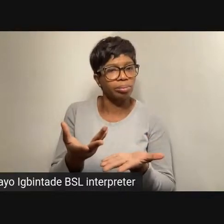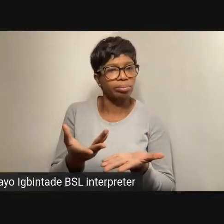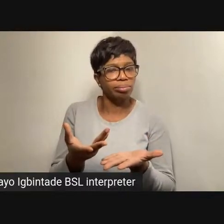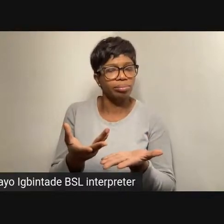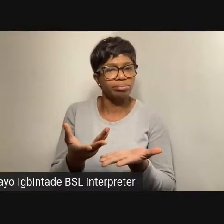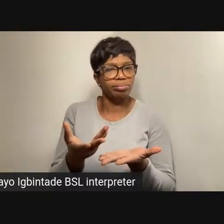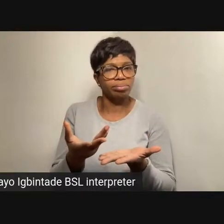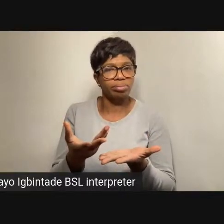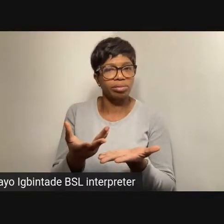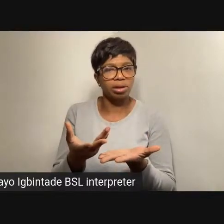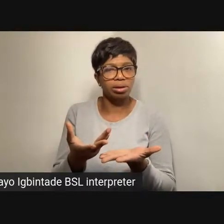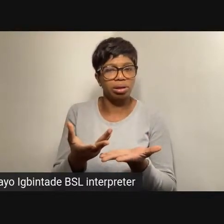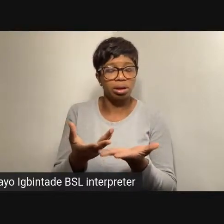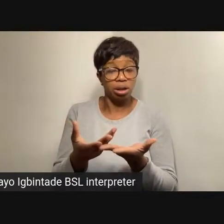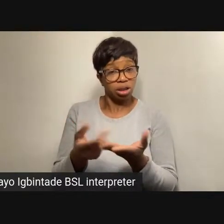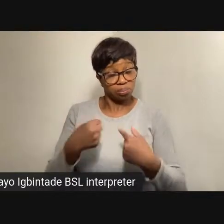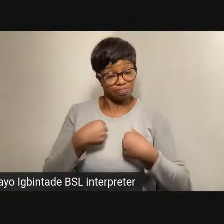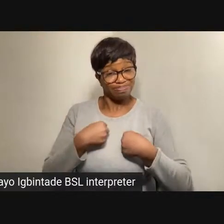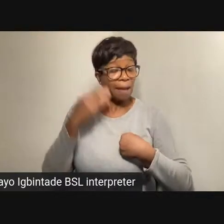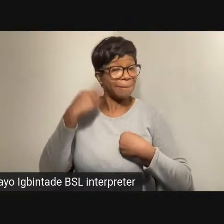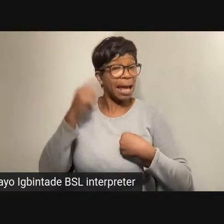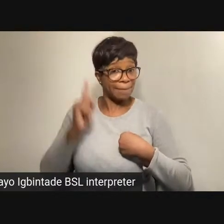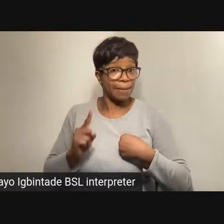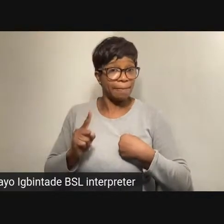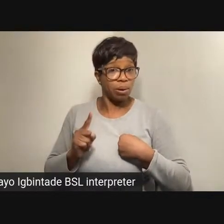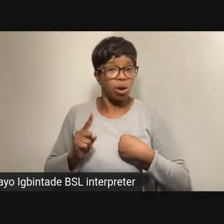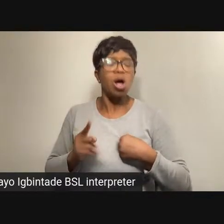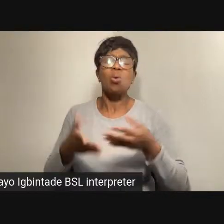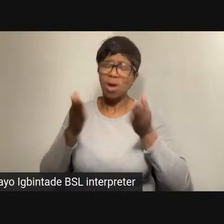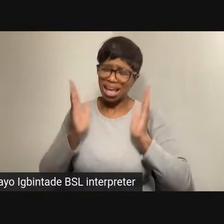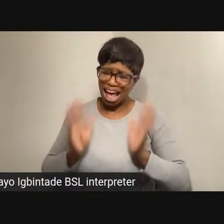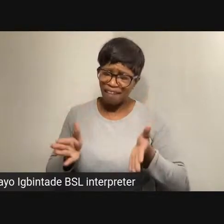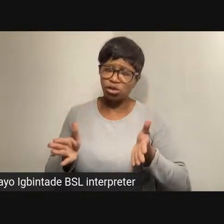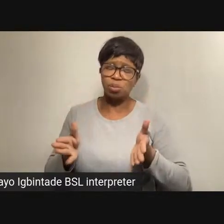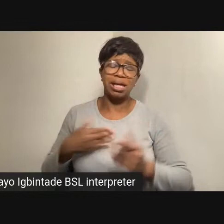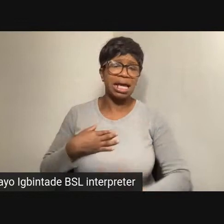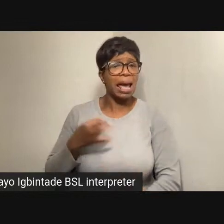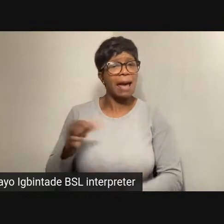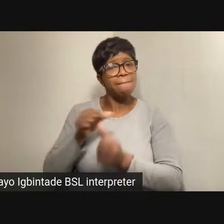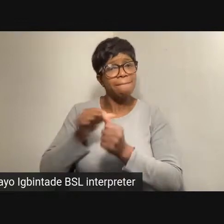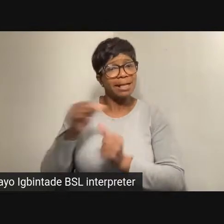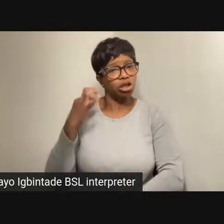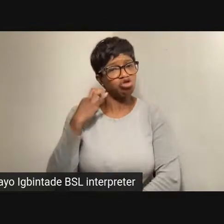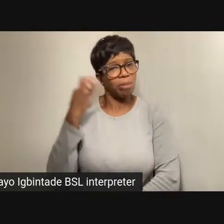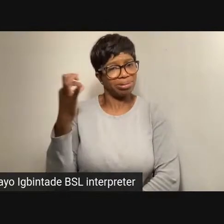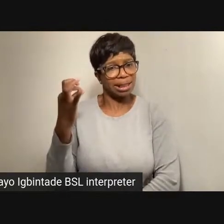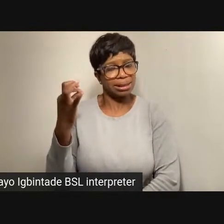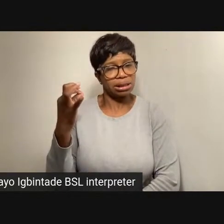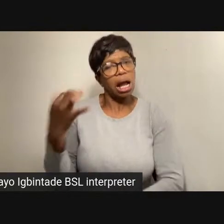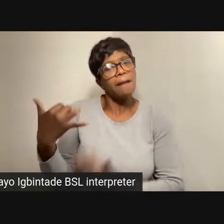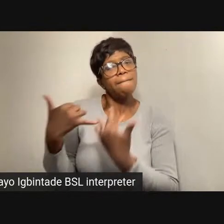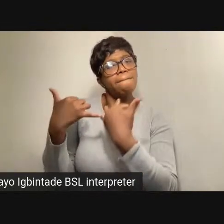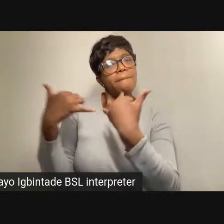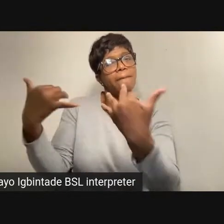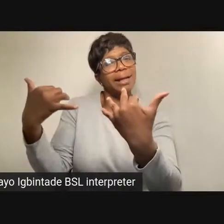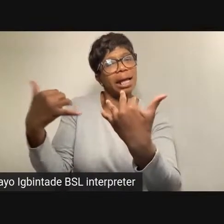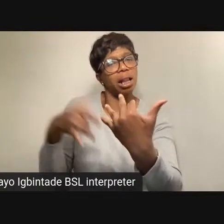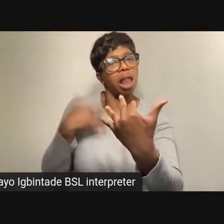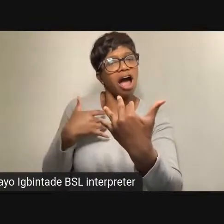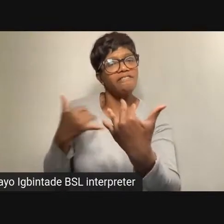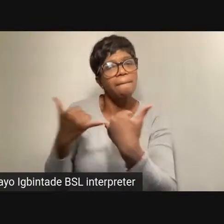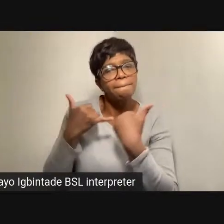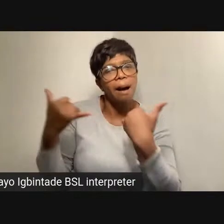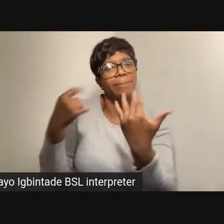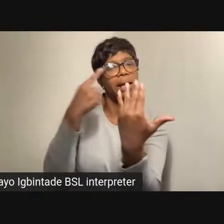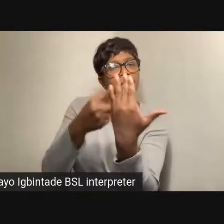be, as Black people, to be better represented in public life, in public policy